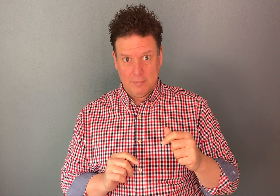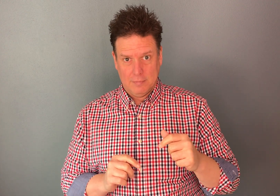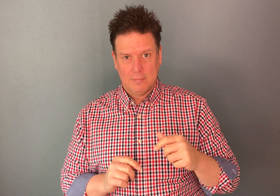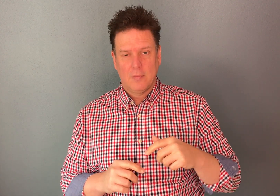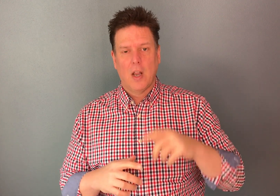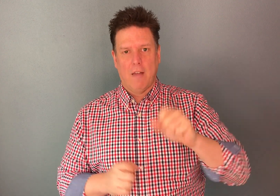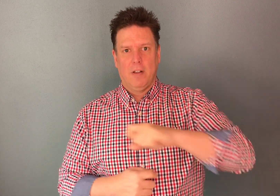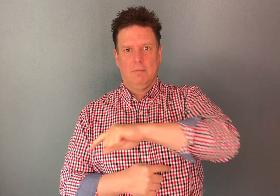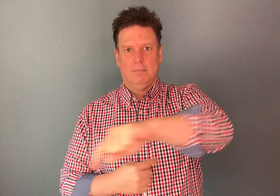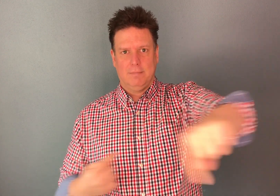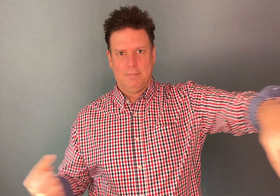like you have to do with other people.